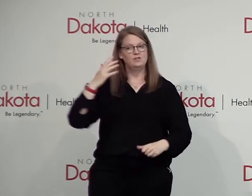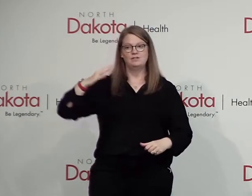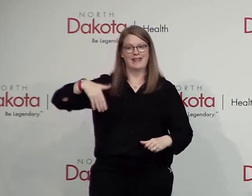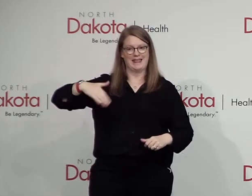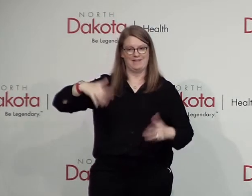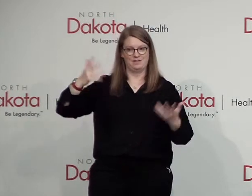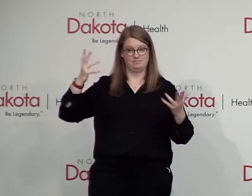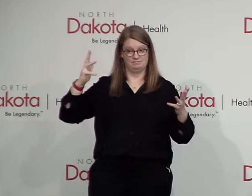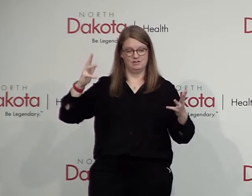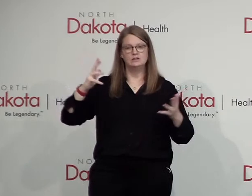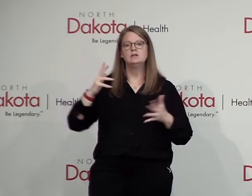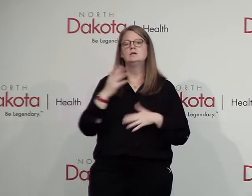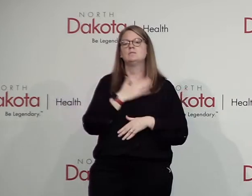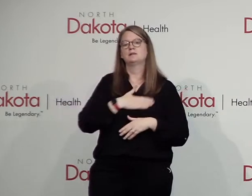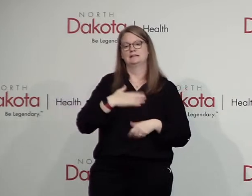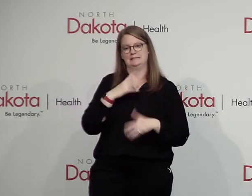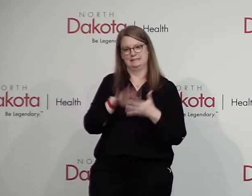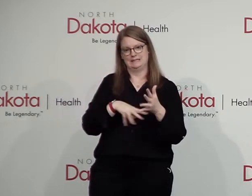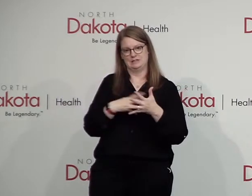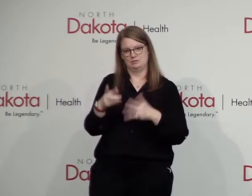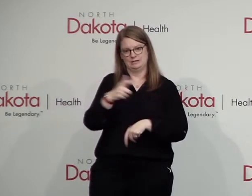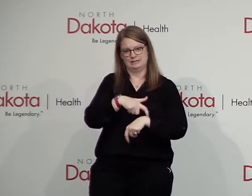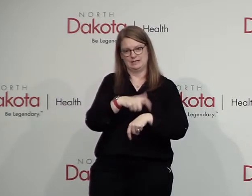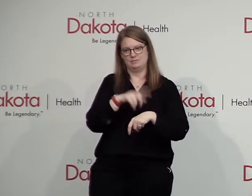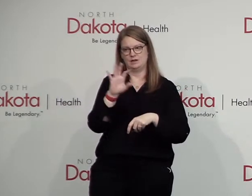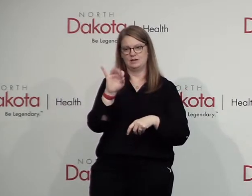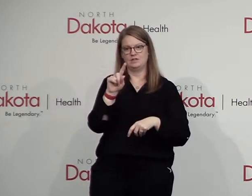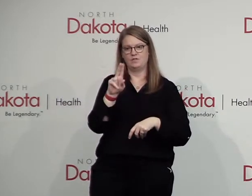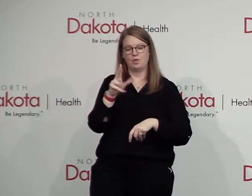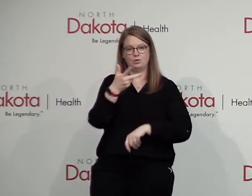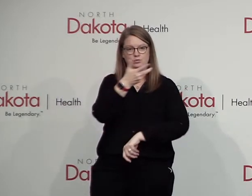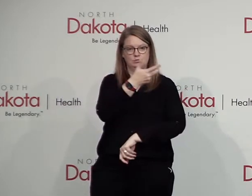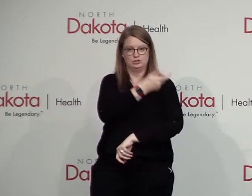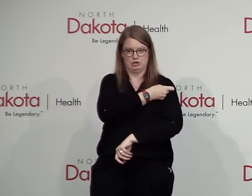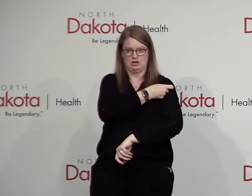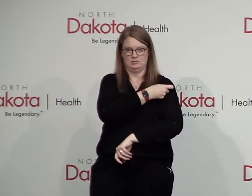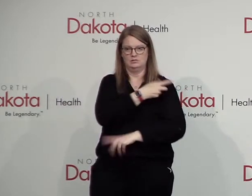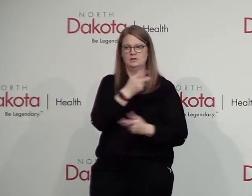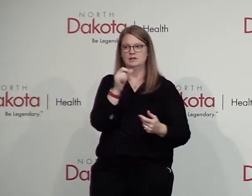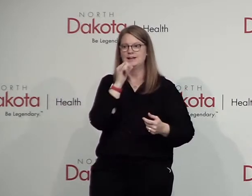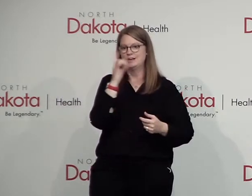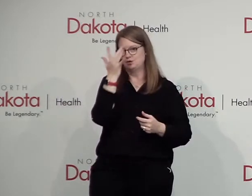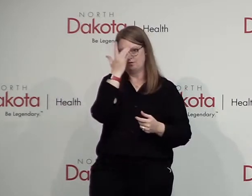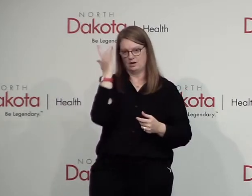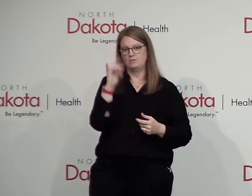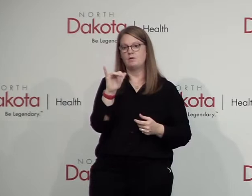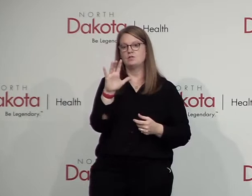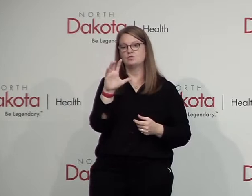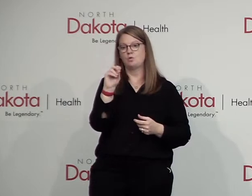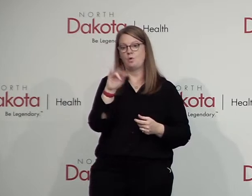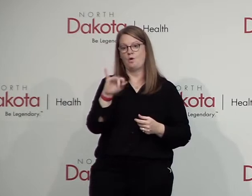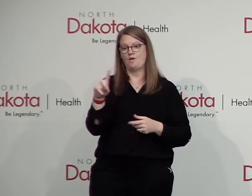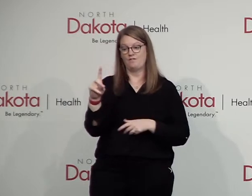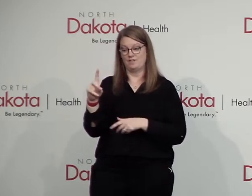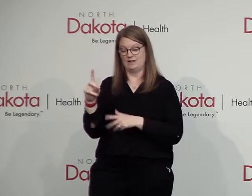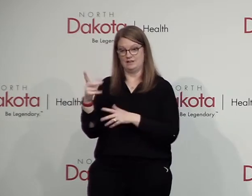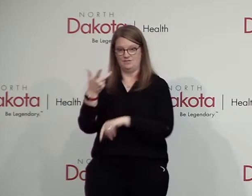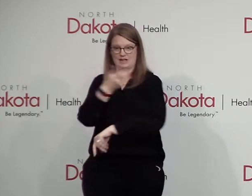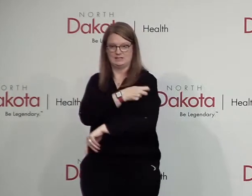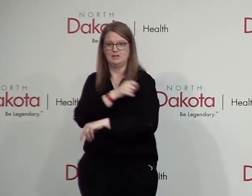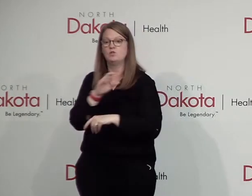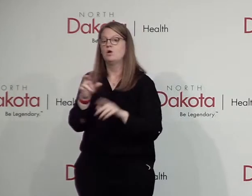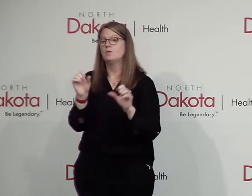so, please schedule a time to get your flu shot. And also, if you haven't done so, don't forget about your COVID vaccine or potentially your